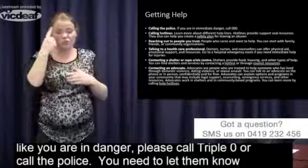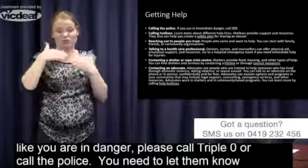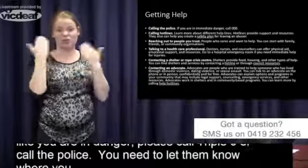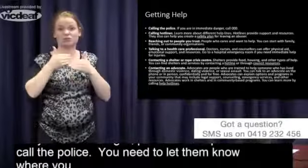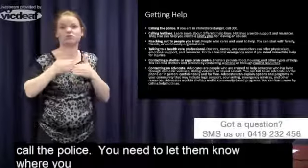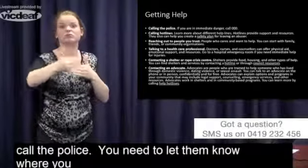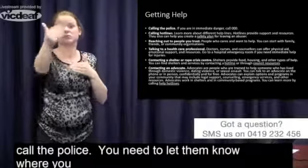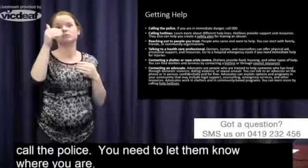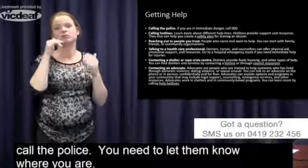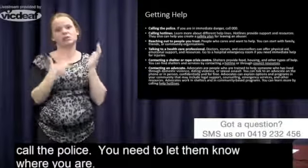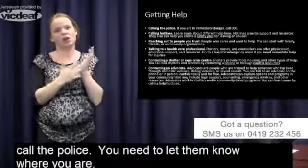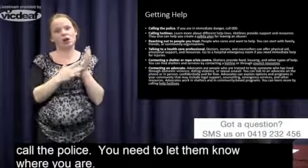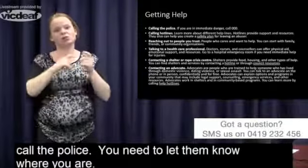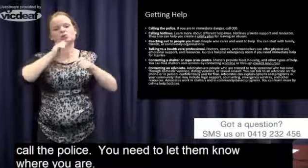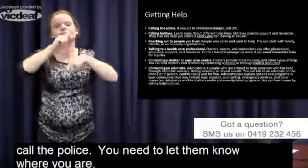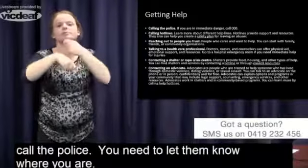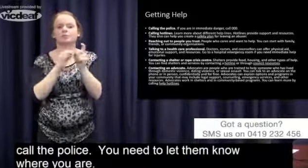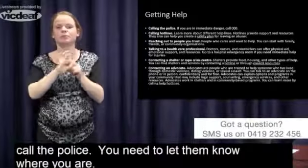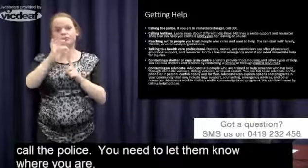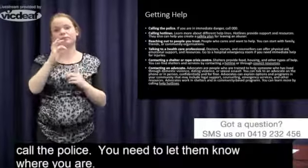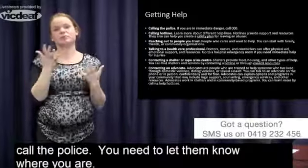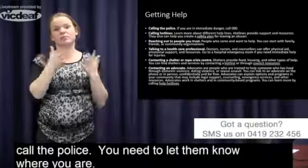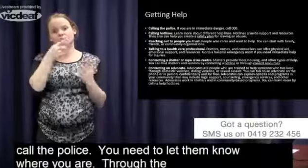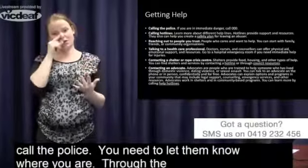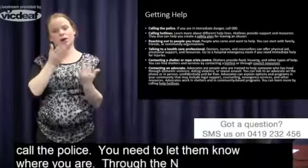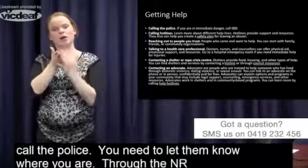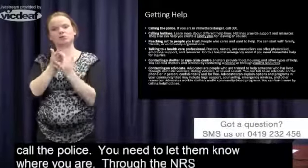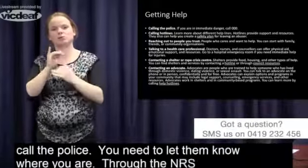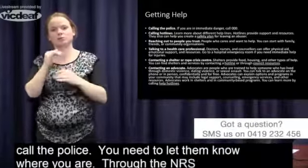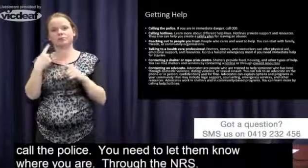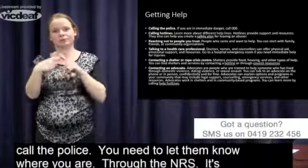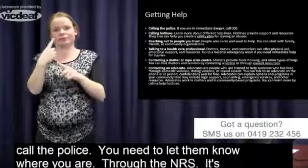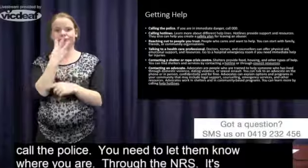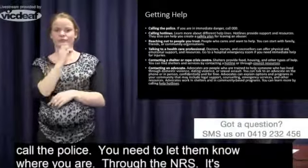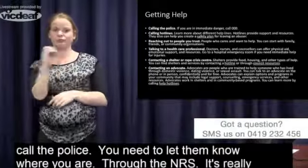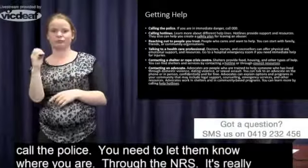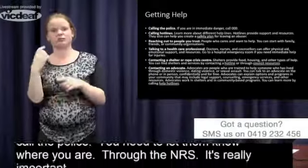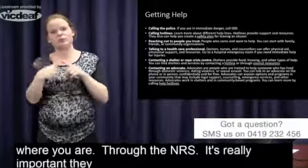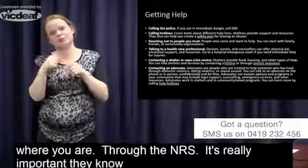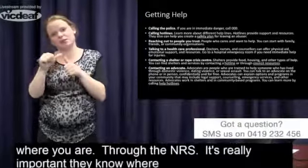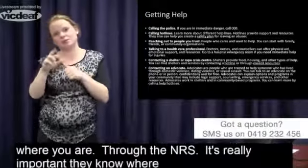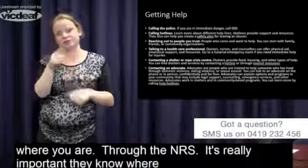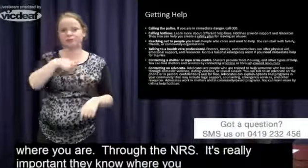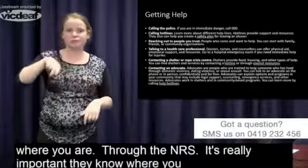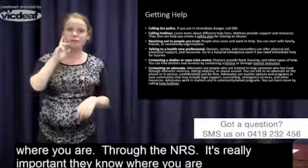through the NRS, and it's really important that they know where you are so that they can come and protect you if needed. So make